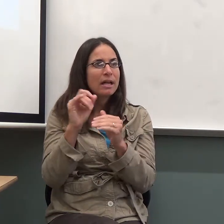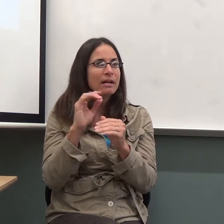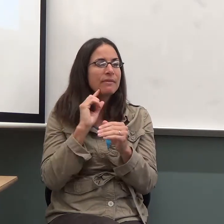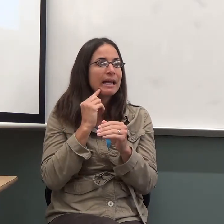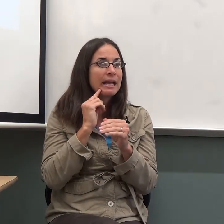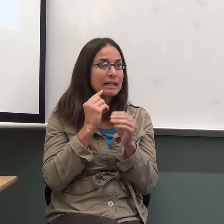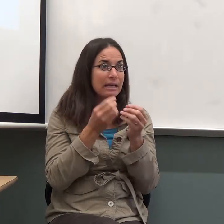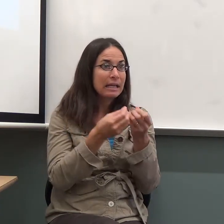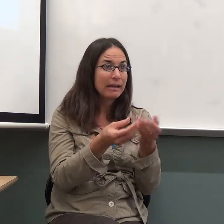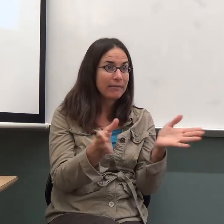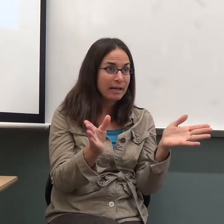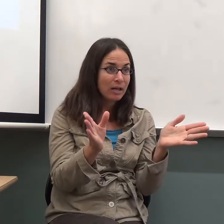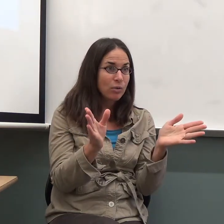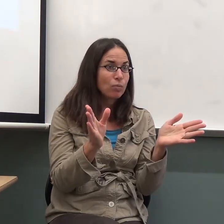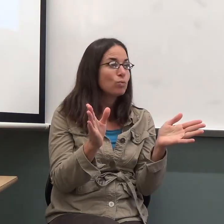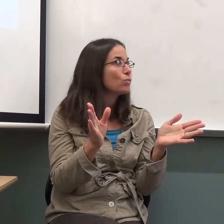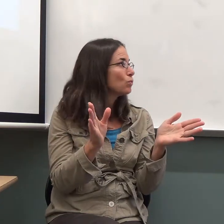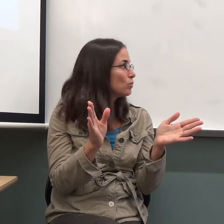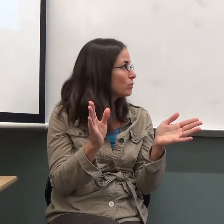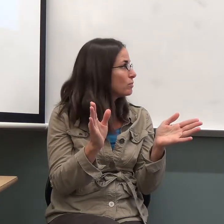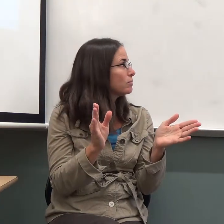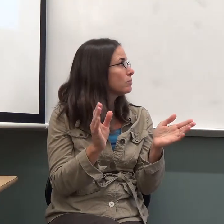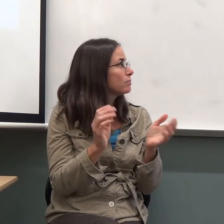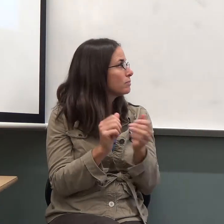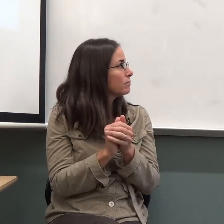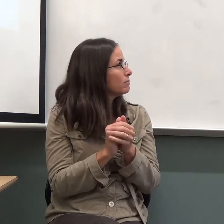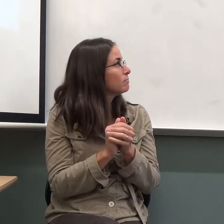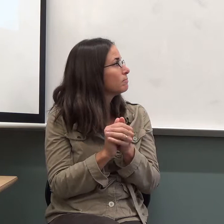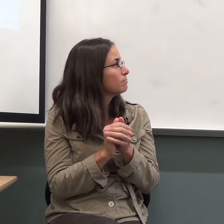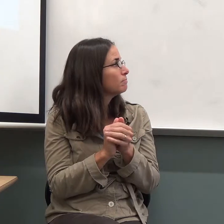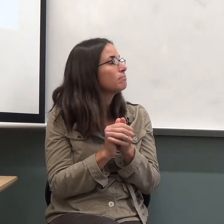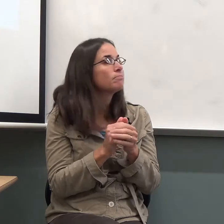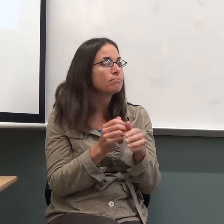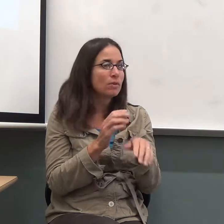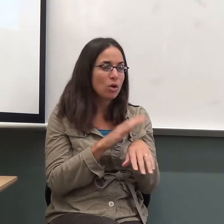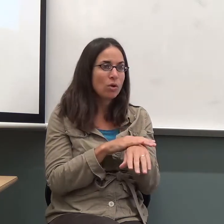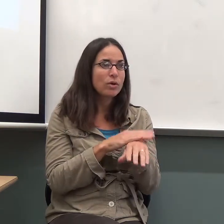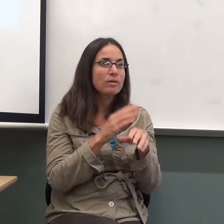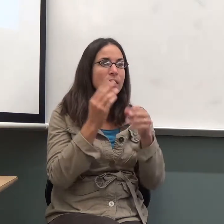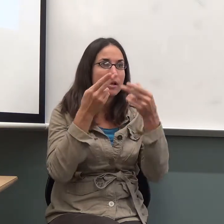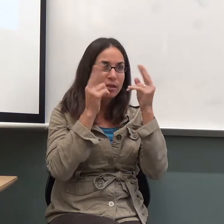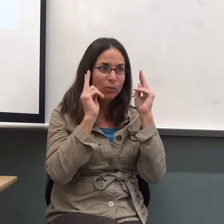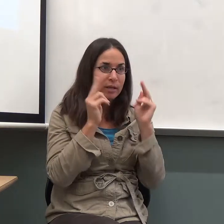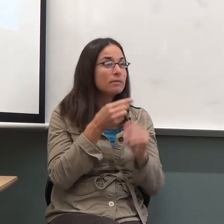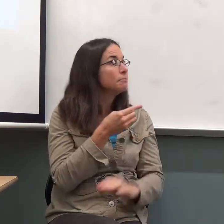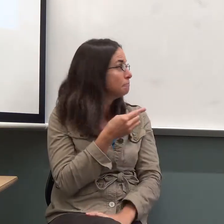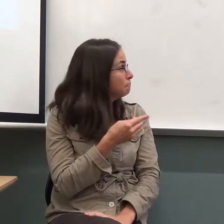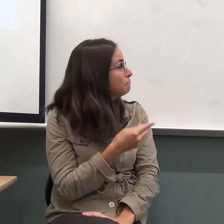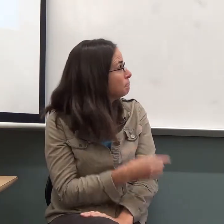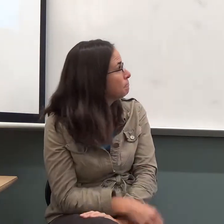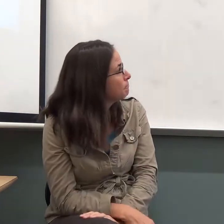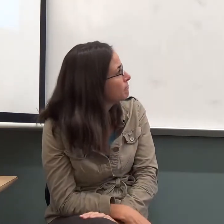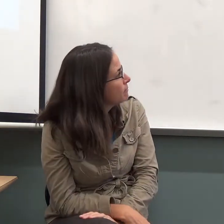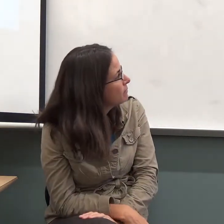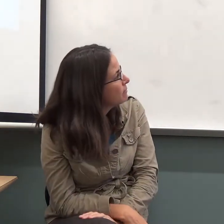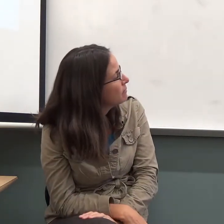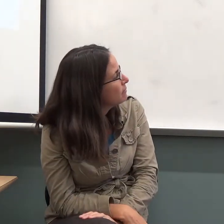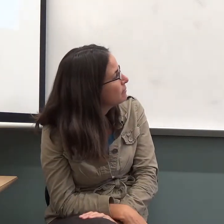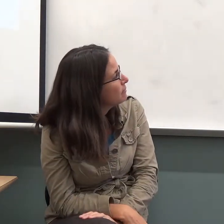given out on Halloween. Let me ask you a